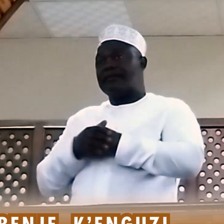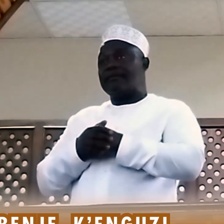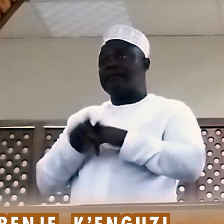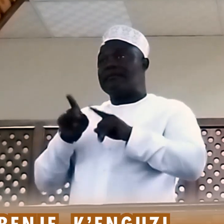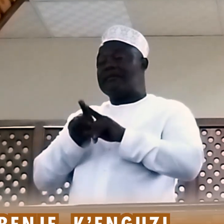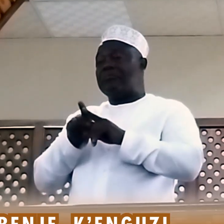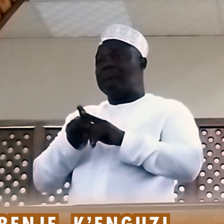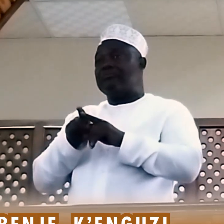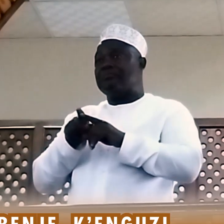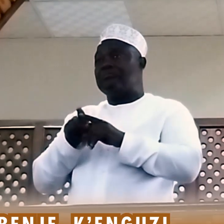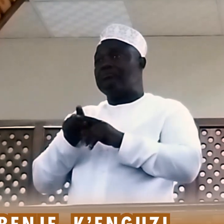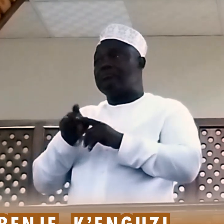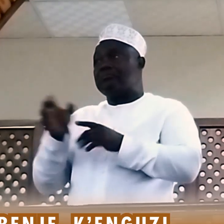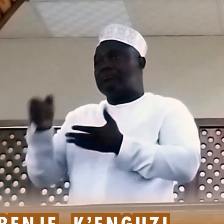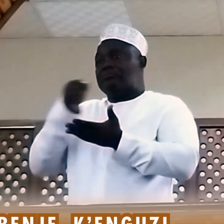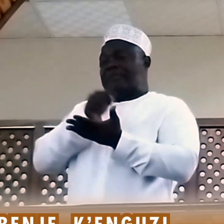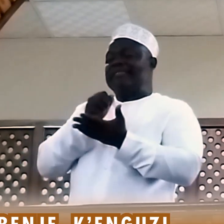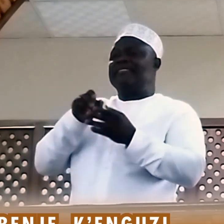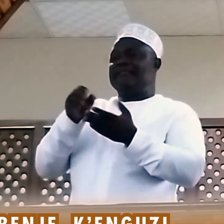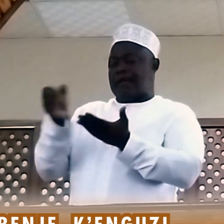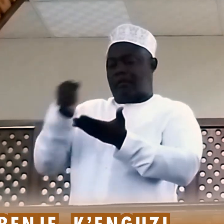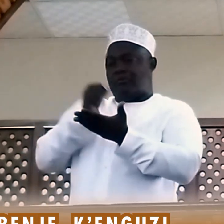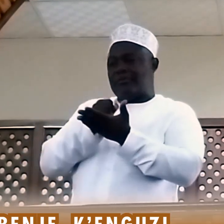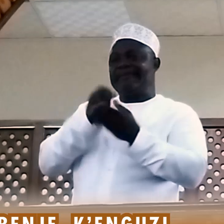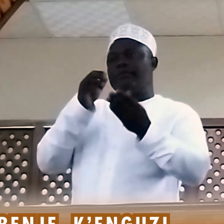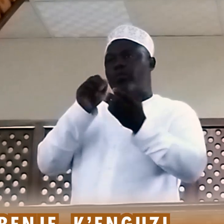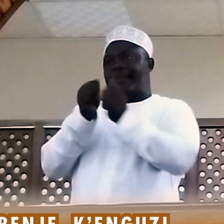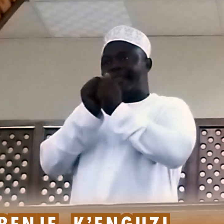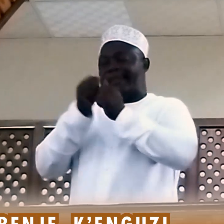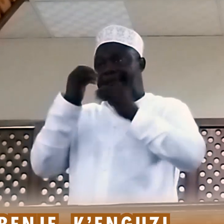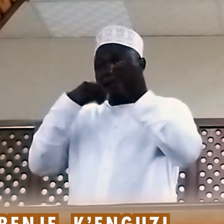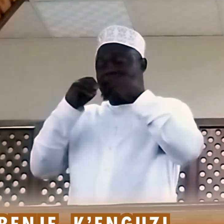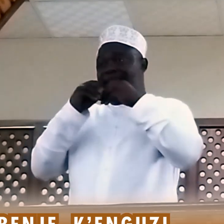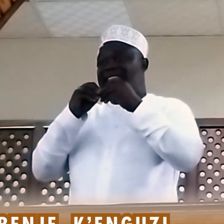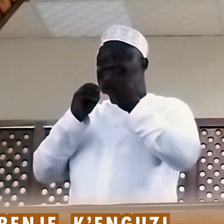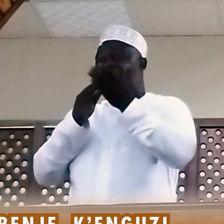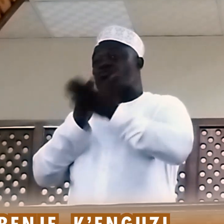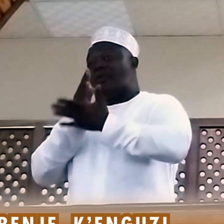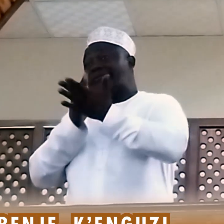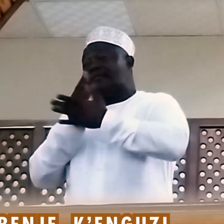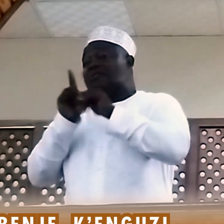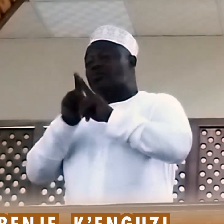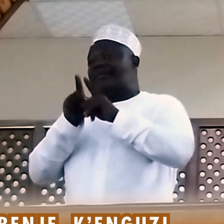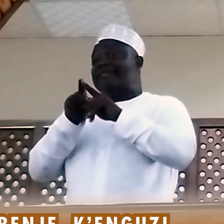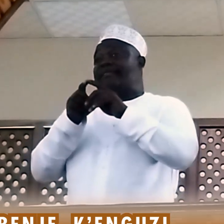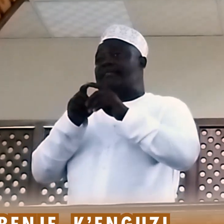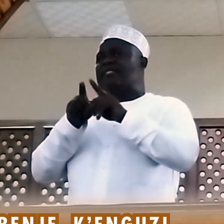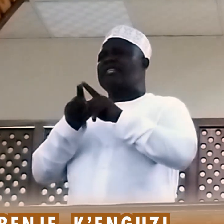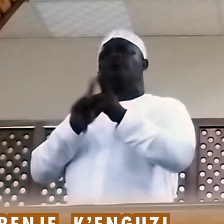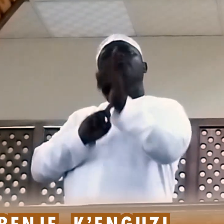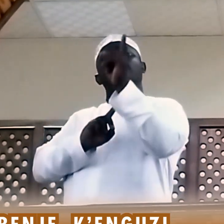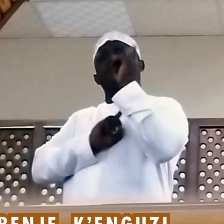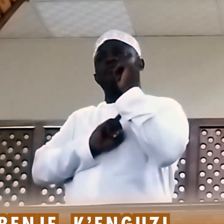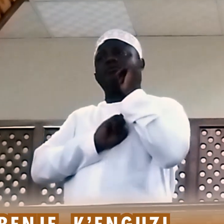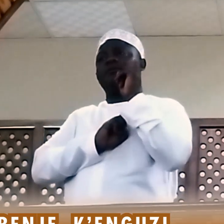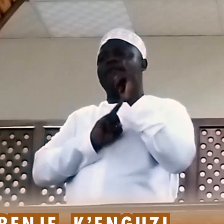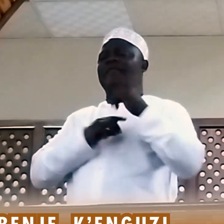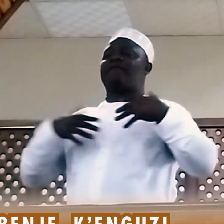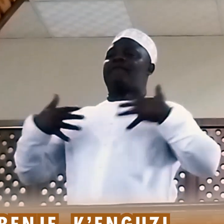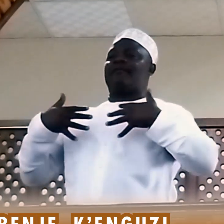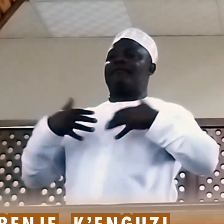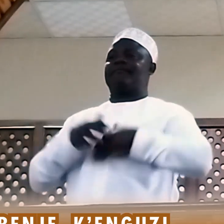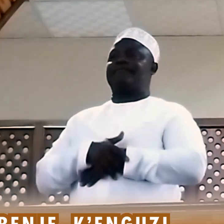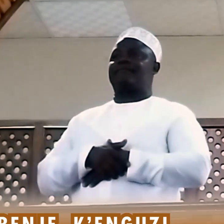been replaced with cheating, trust with injustice, and security with